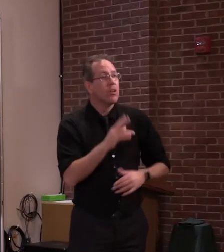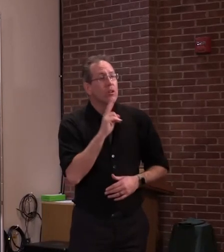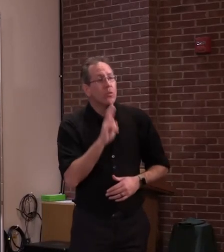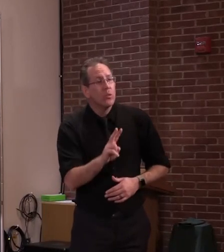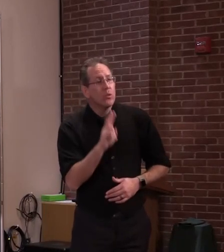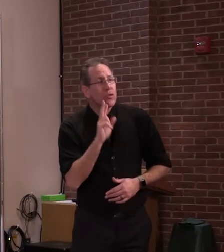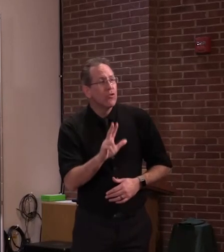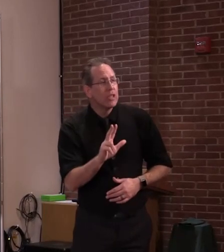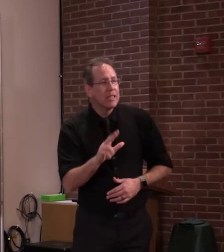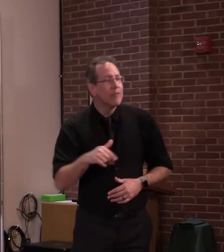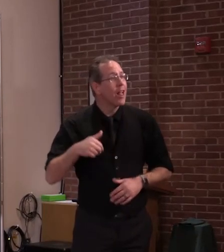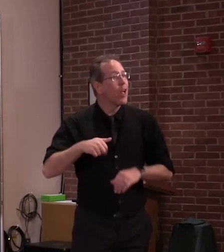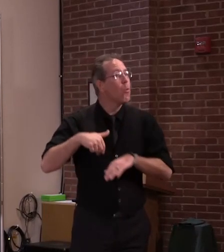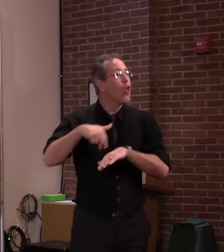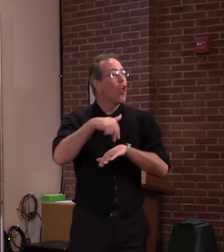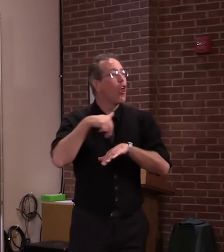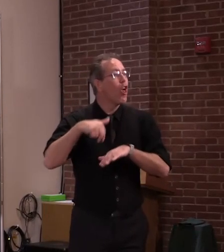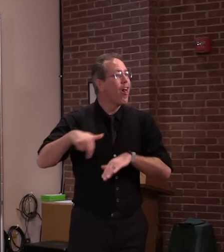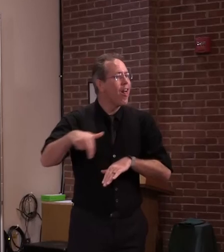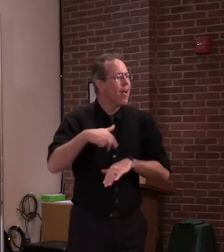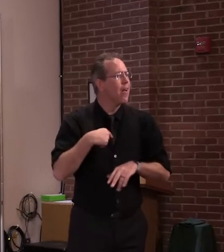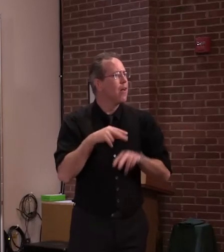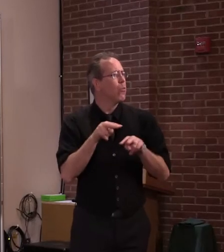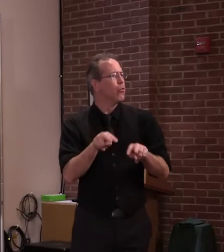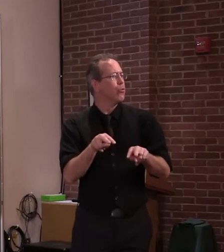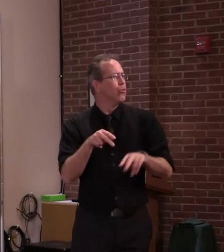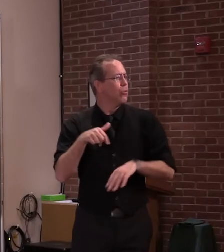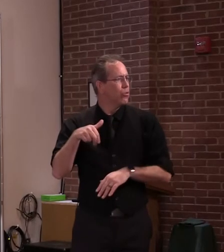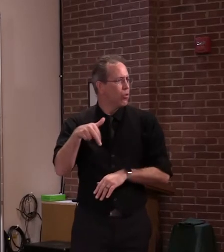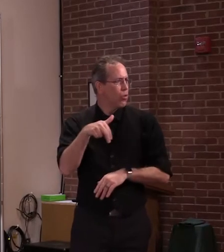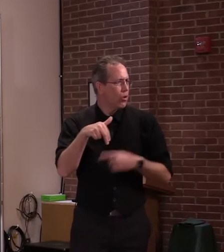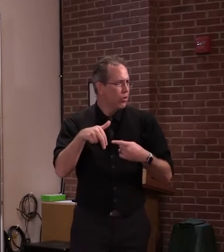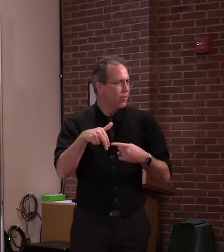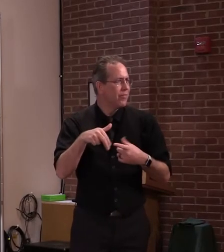we are seeing more, as Dr. Levine mentioned, upper airway